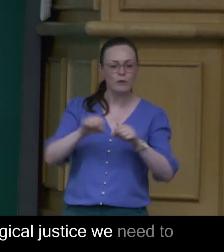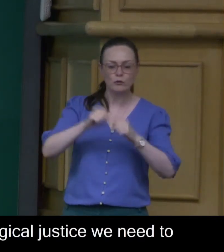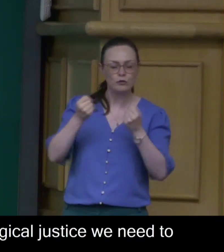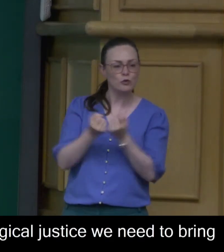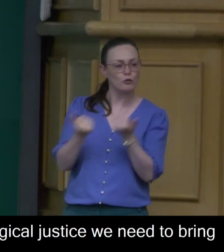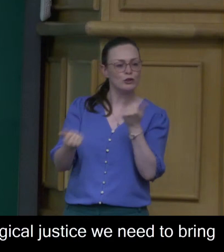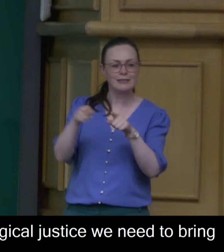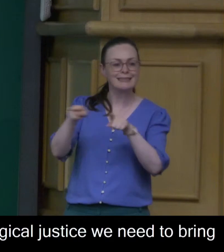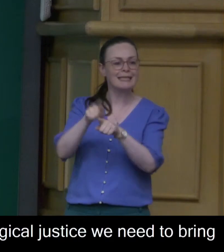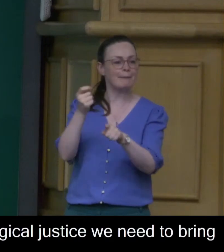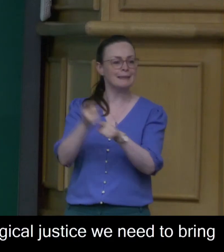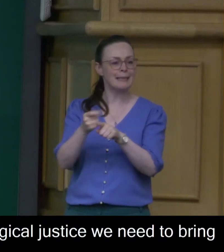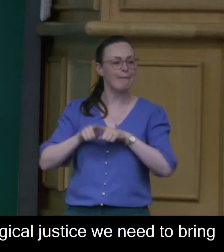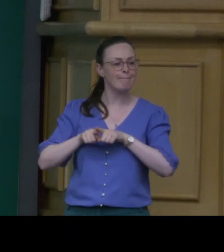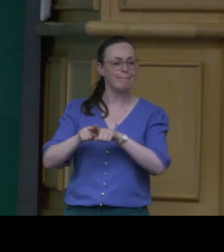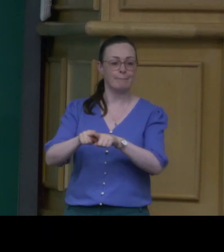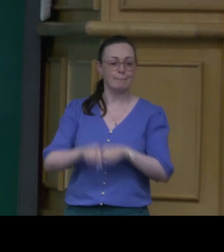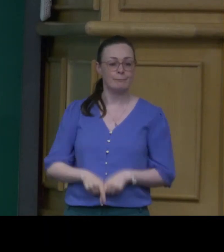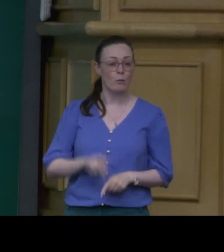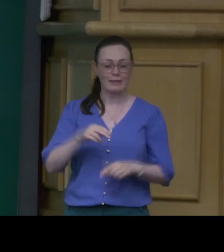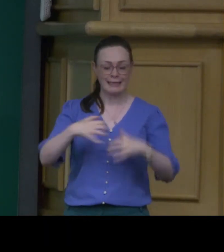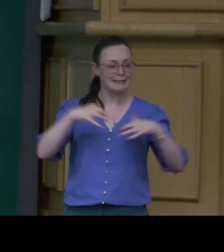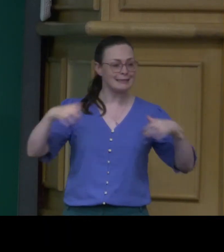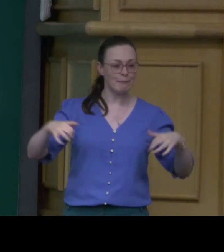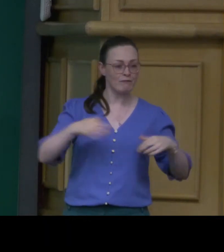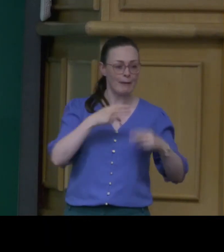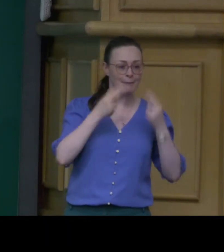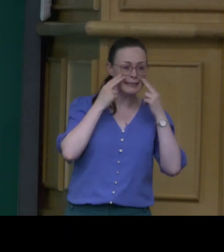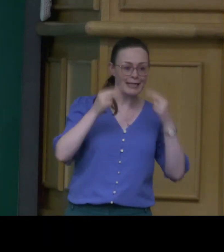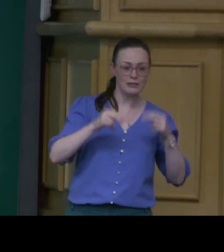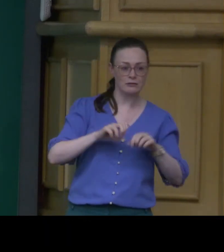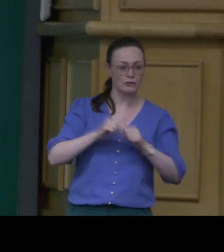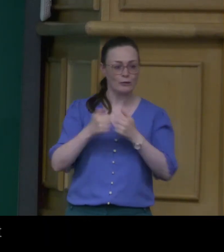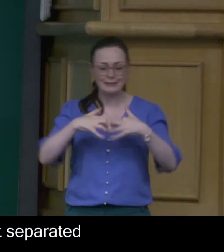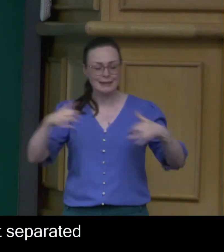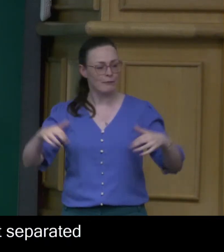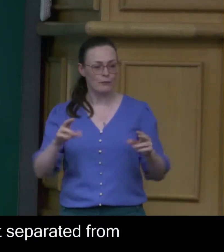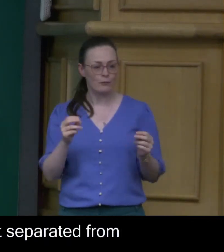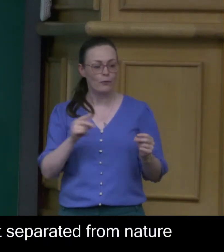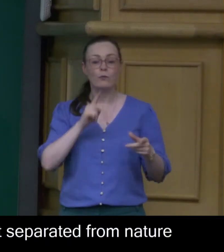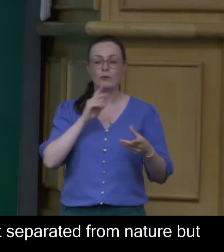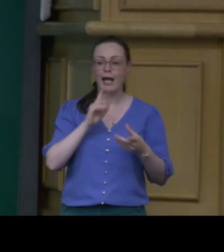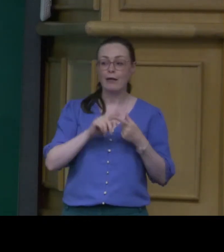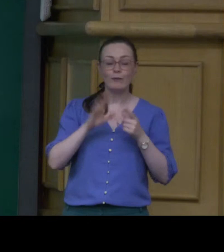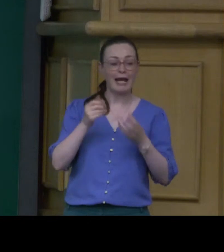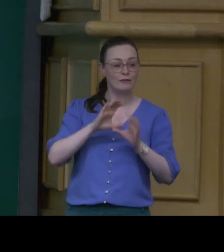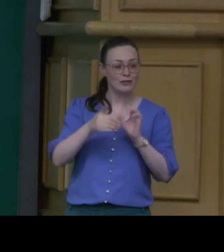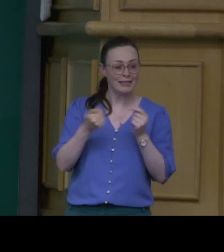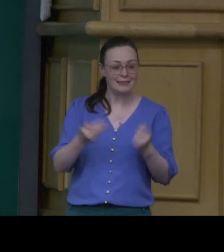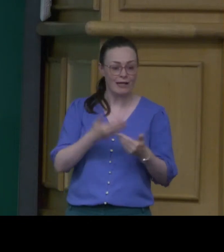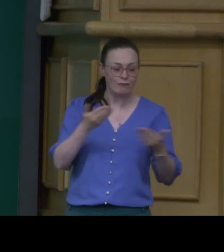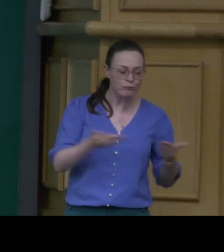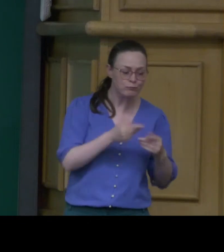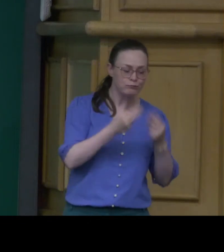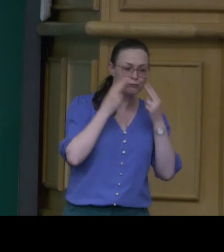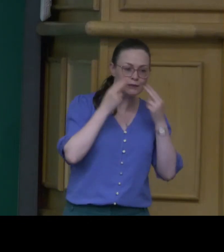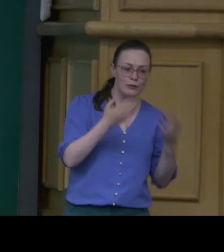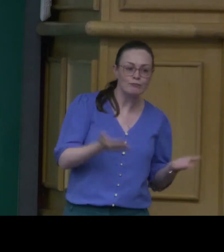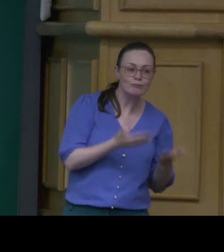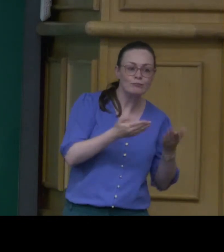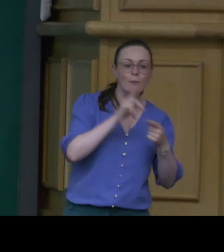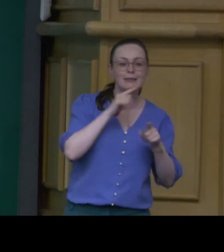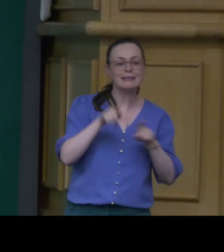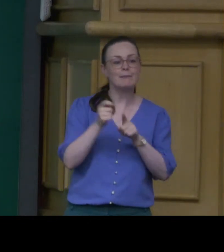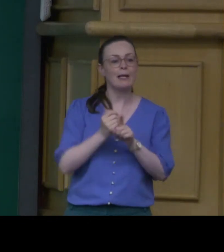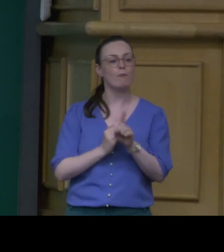at the same time. We're not separated from nature, but we do have an opportunity at this time in restoring nature to